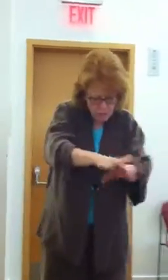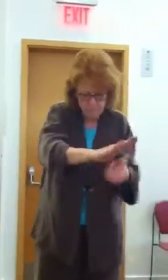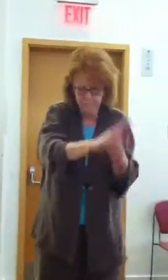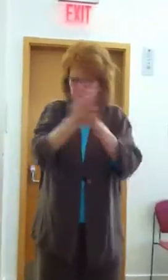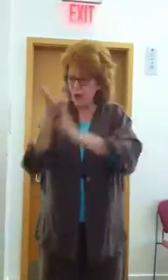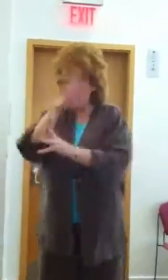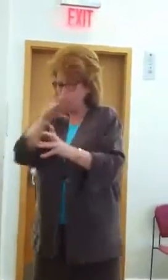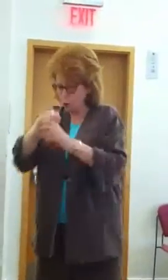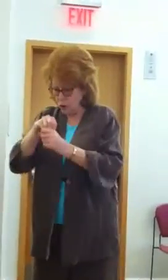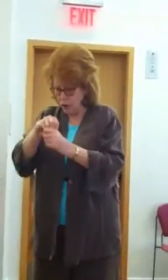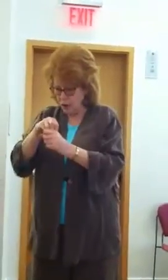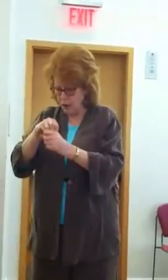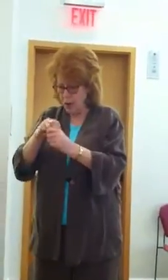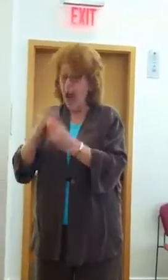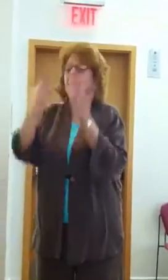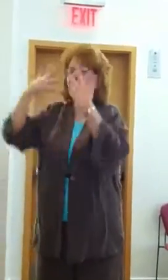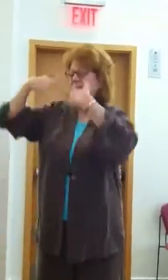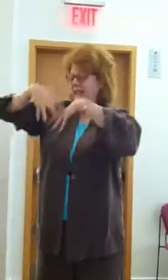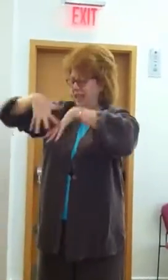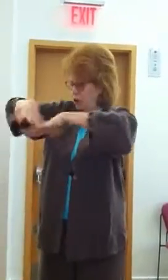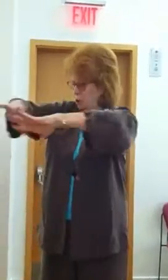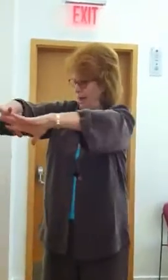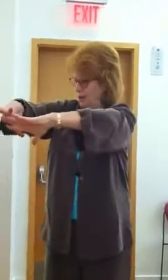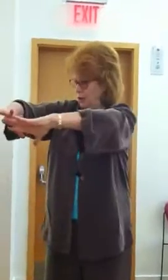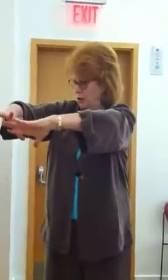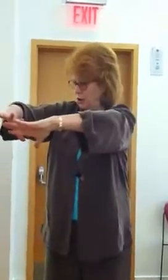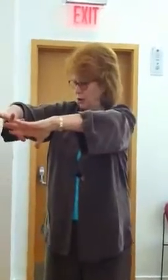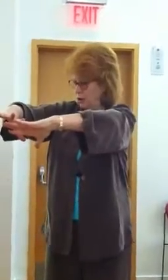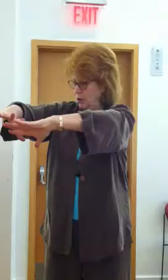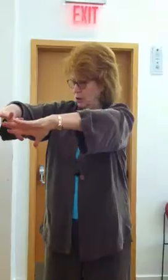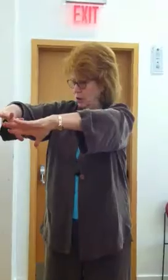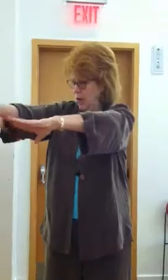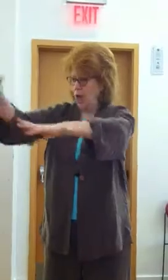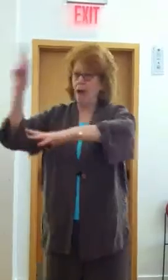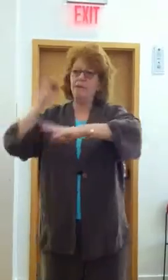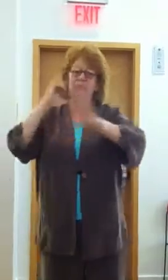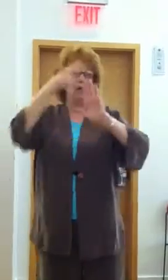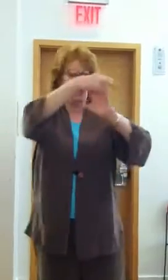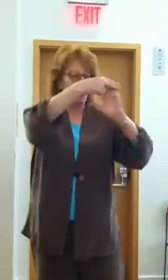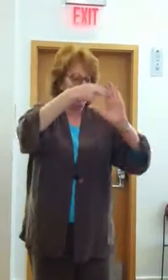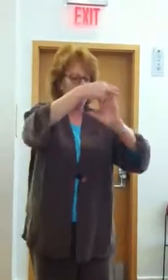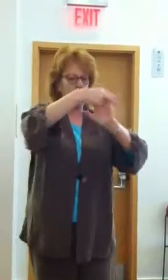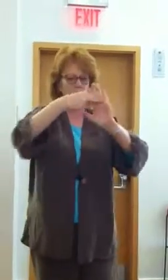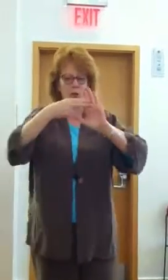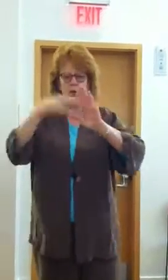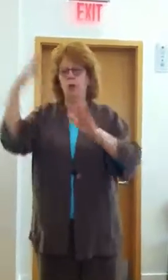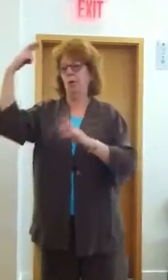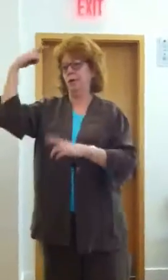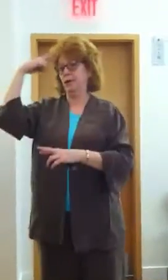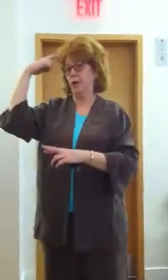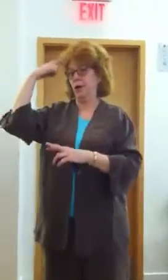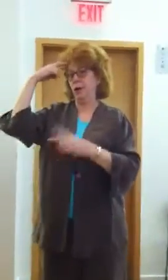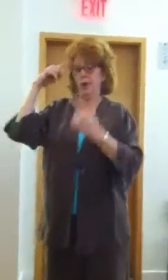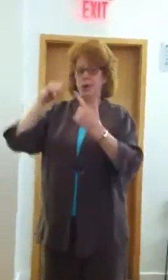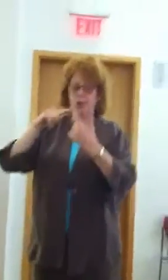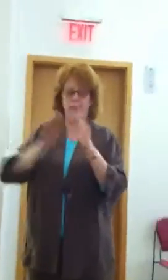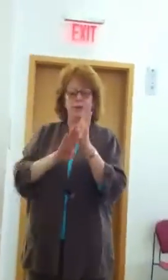I've even seen integration used. I've seen labels change from retarded to developmental